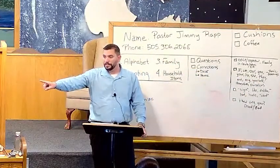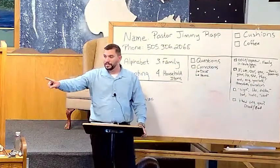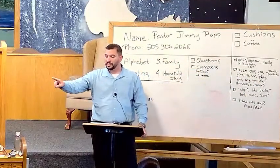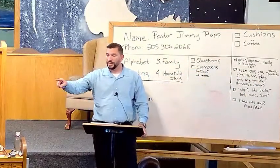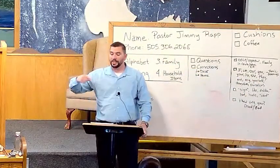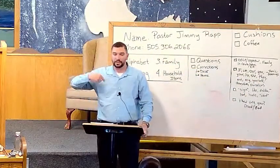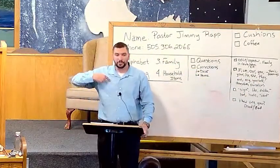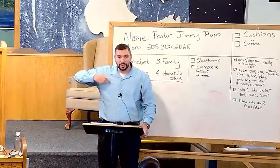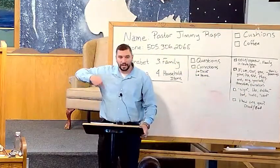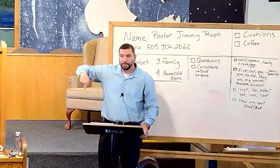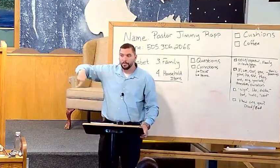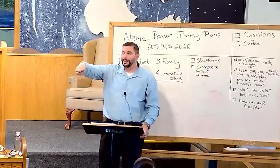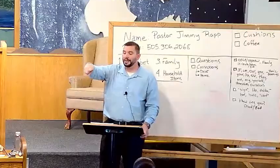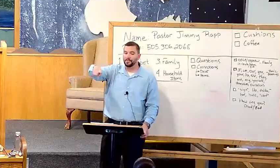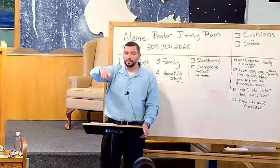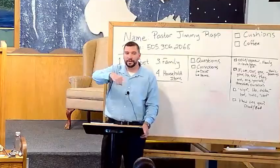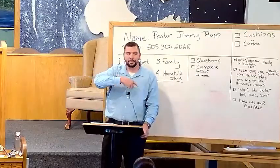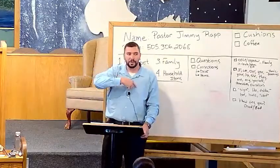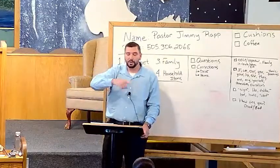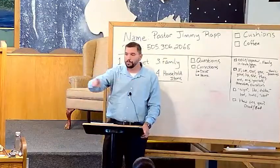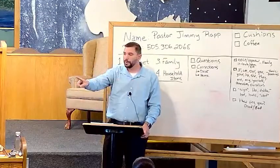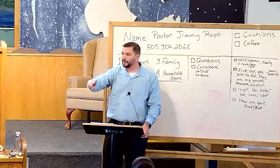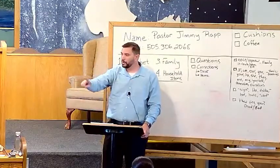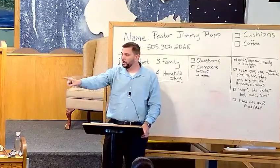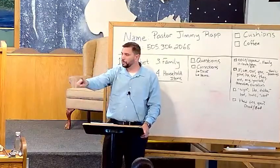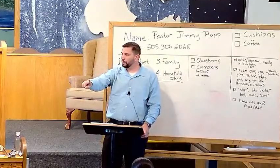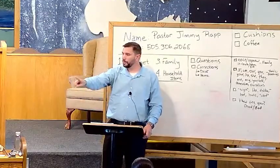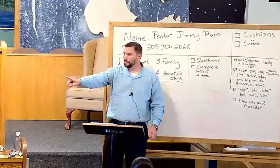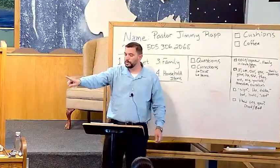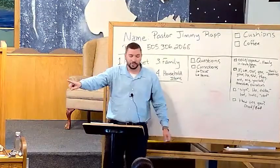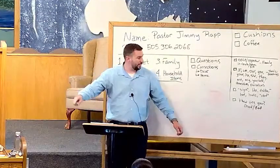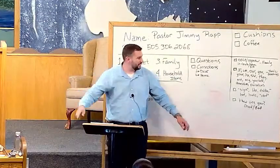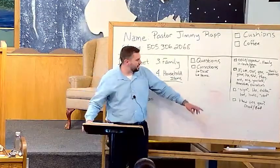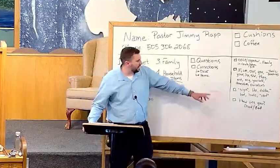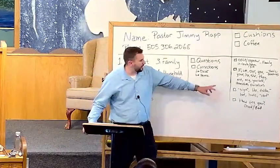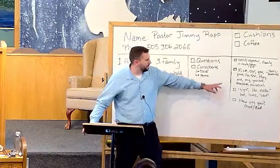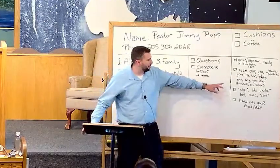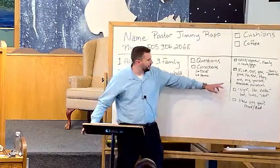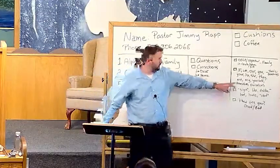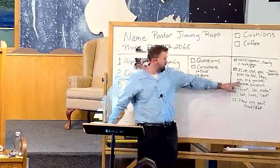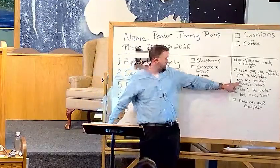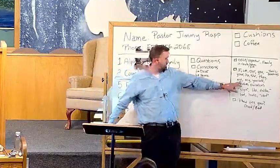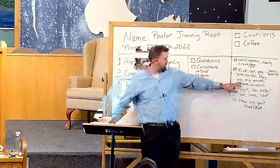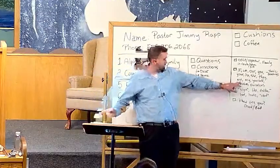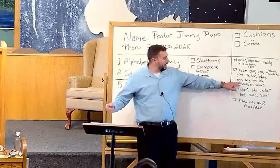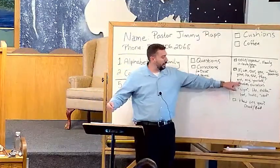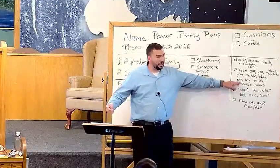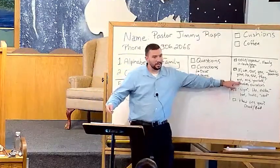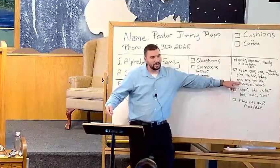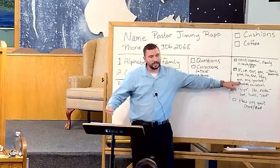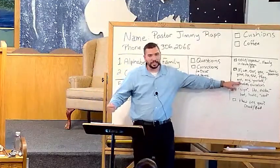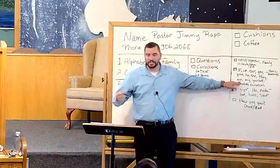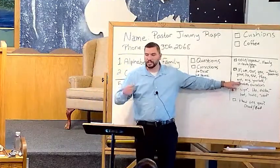kind of like the we, I'm pointing at everybody. You point at the whole group. So that's they. Then me is the same thing as